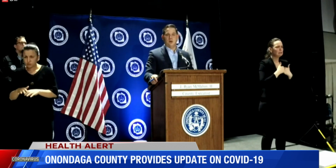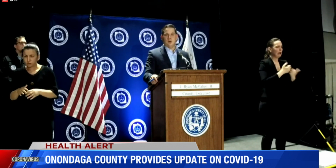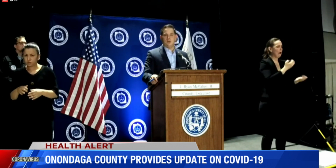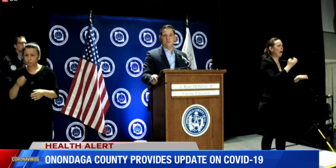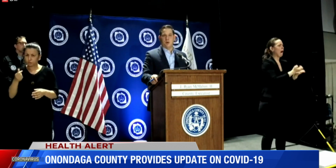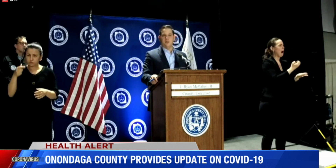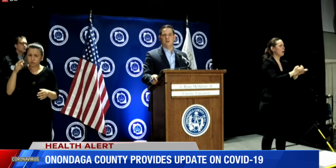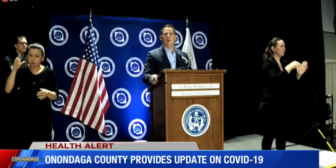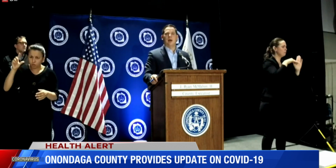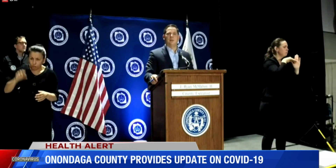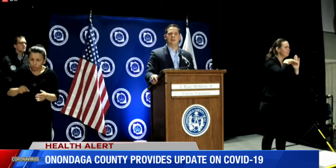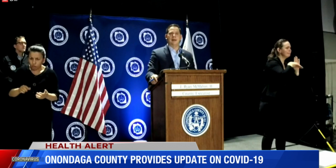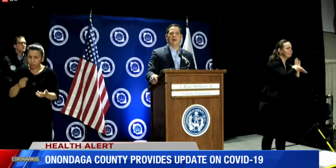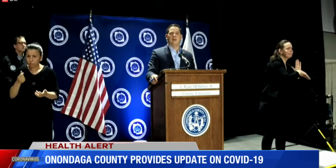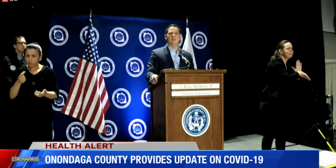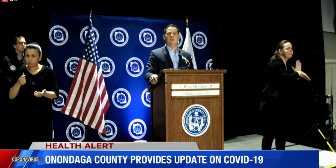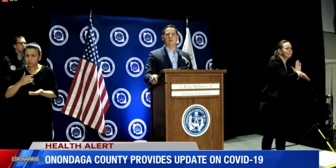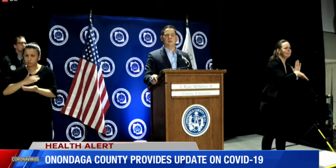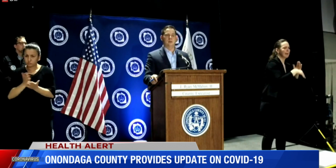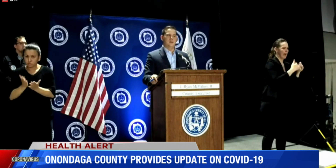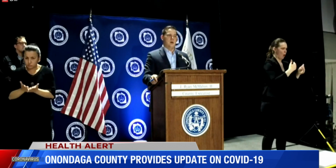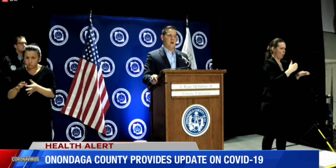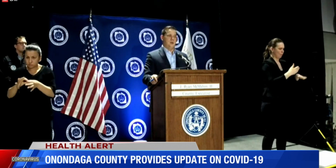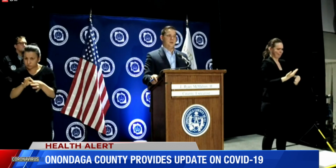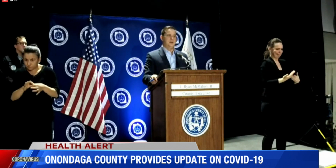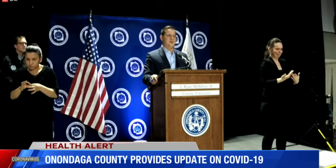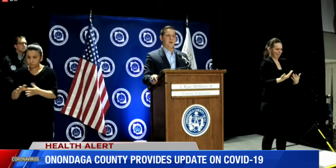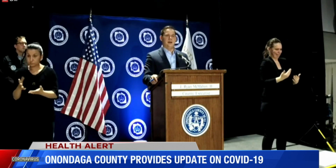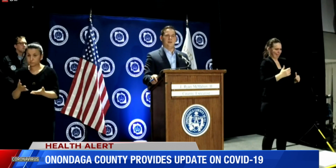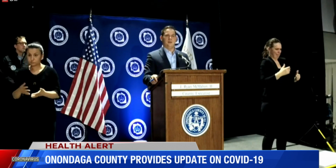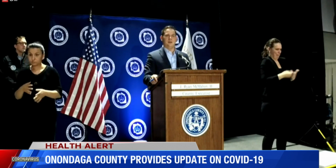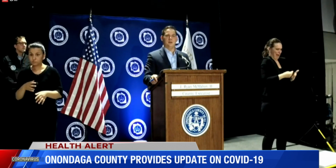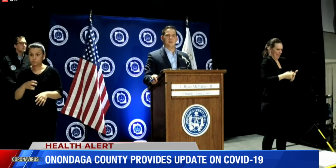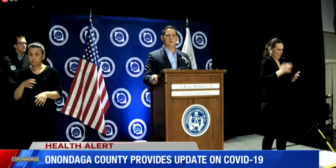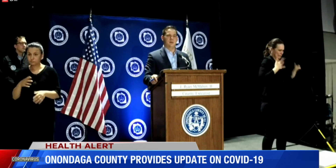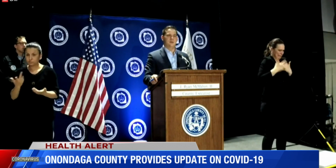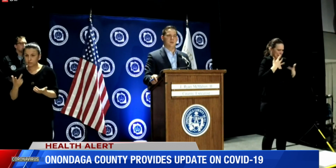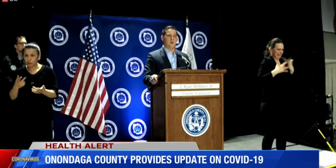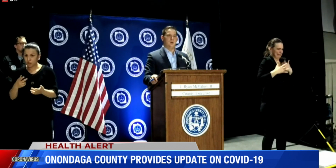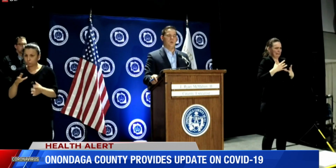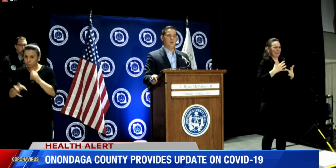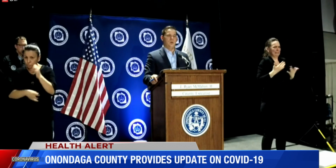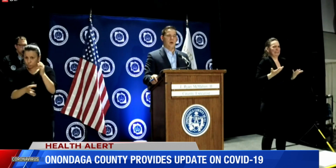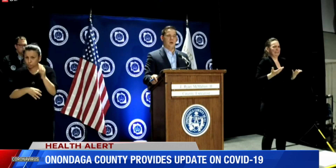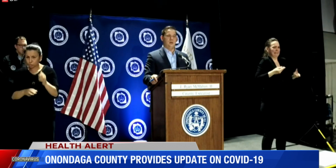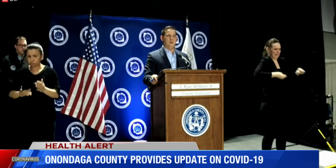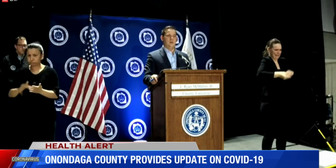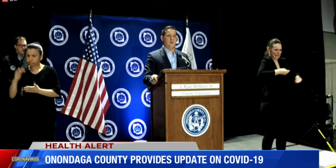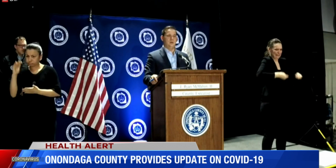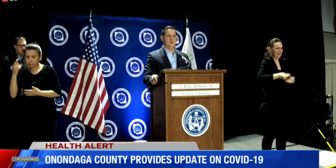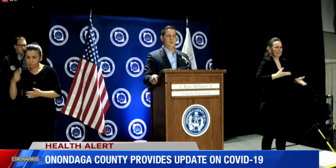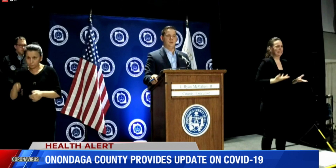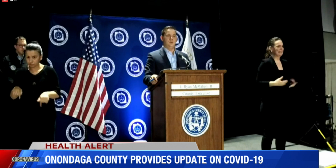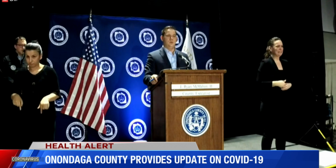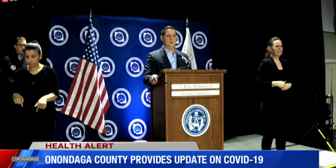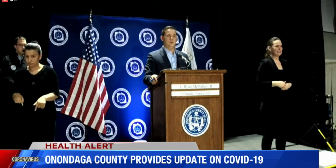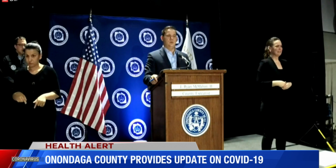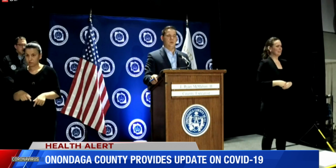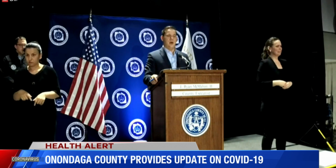with spikes in crime at times, and there's never been anything like this. And so